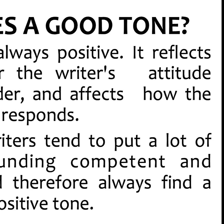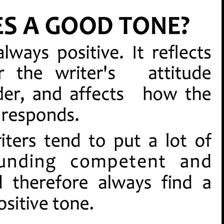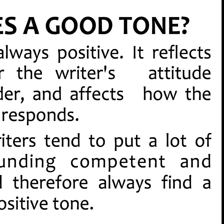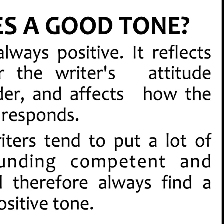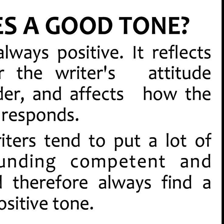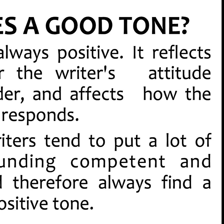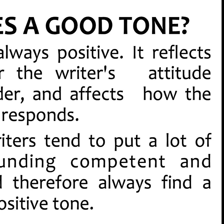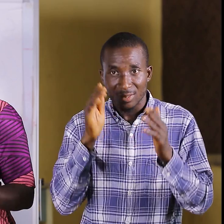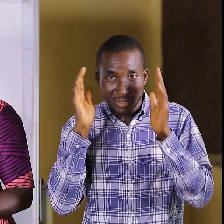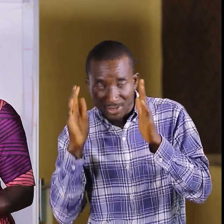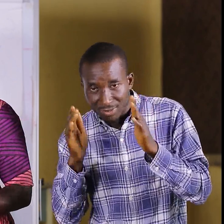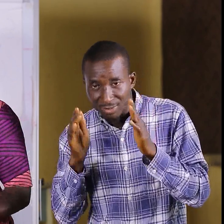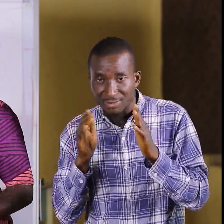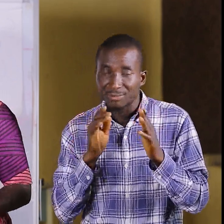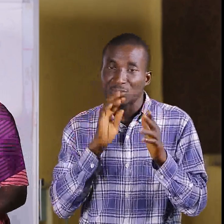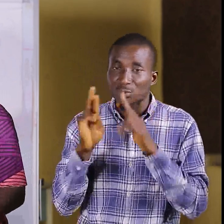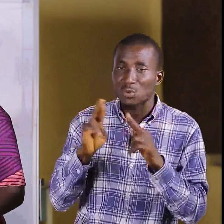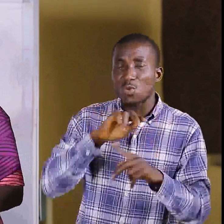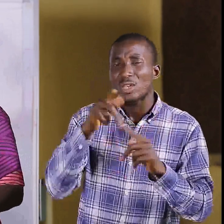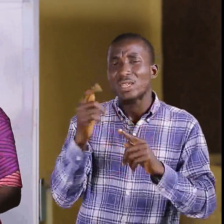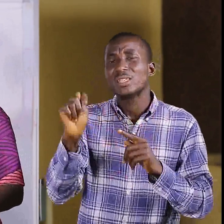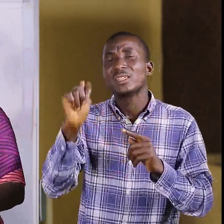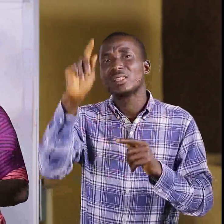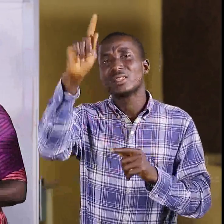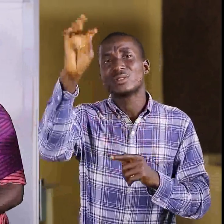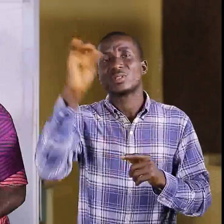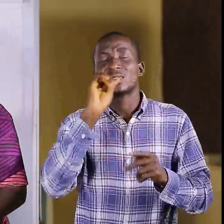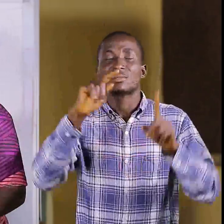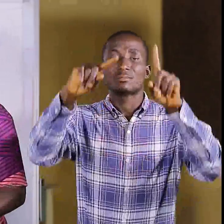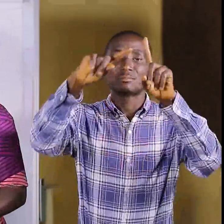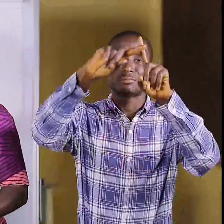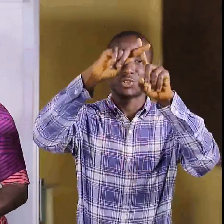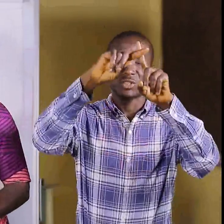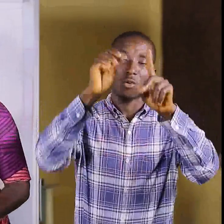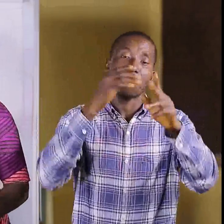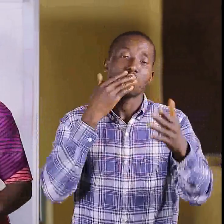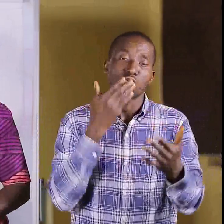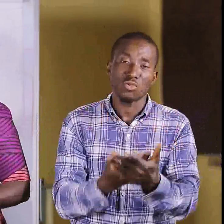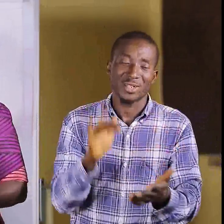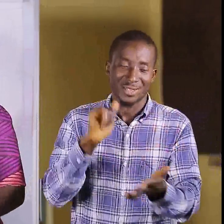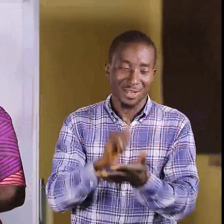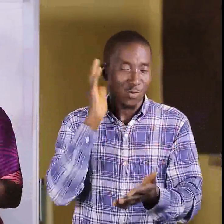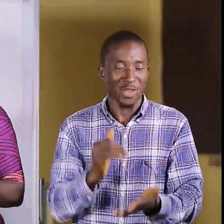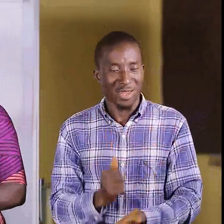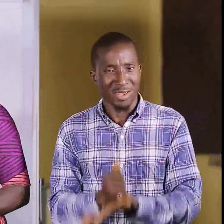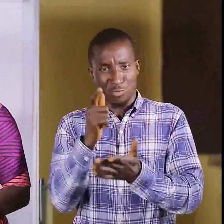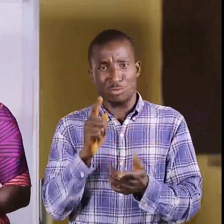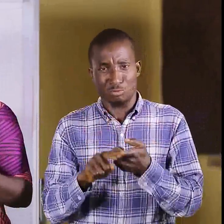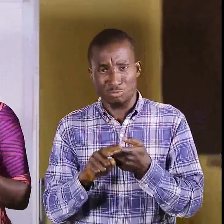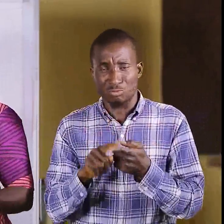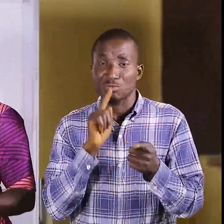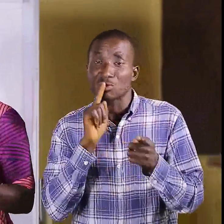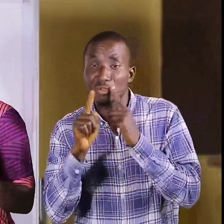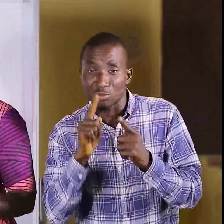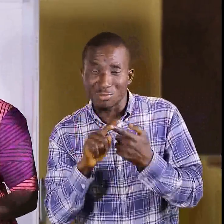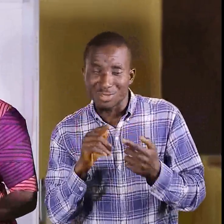listener responds. When the tone is positive, when the tone is pleasant, that will help you respond to me accordingly. But